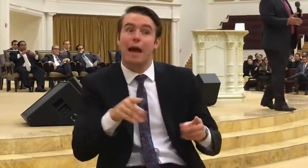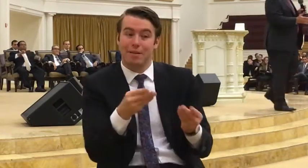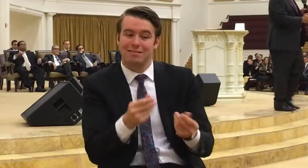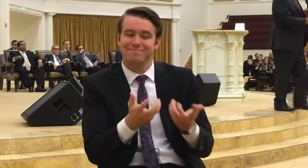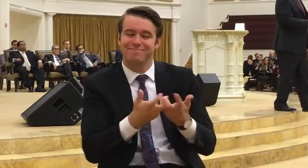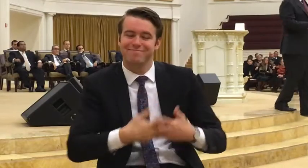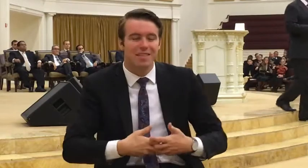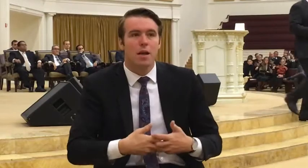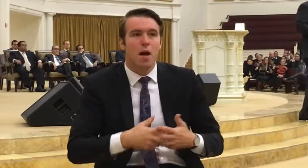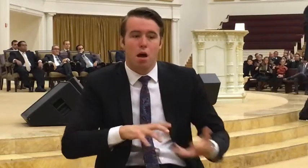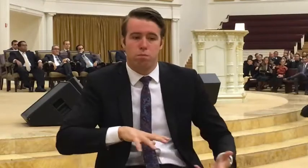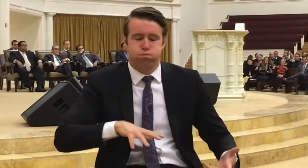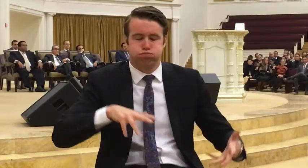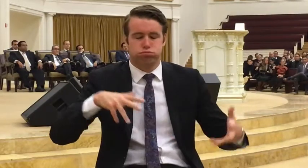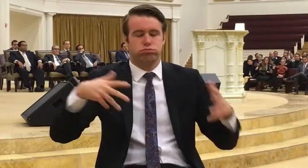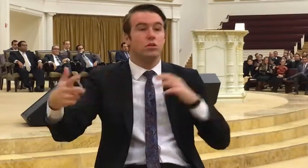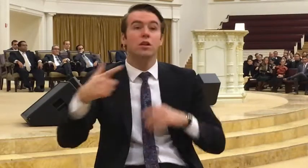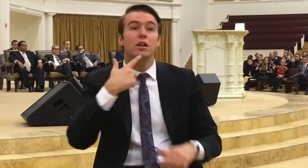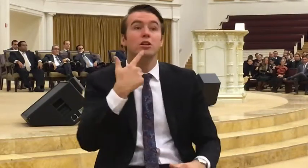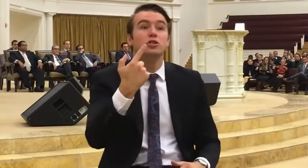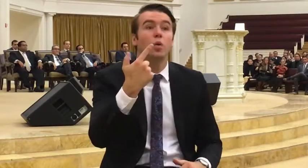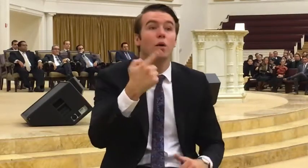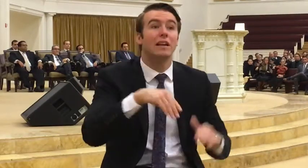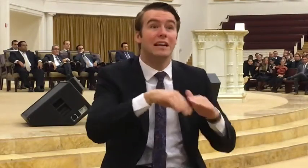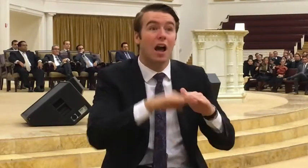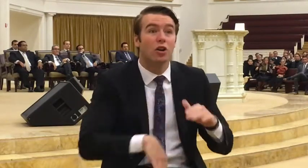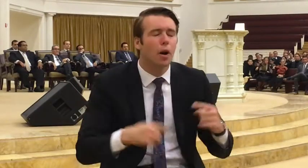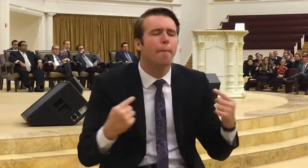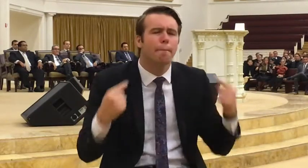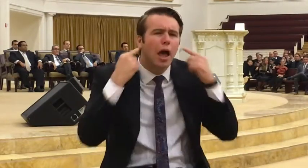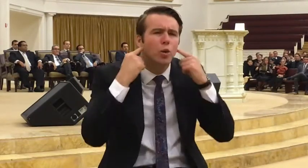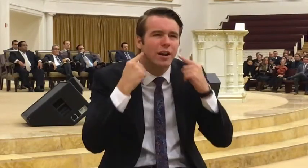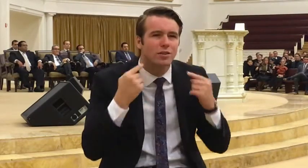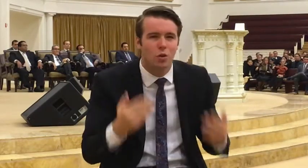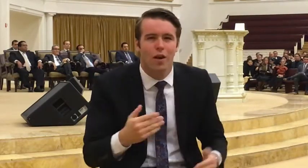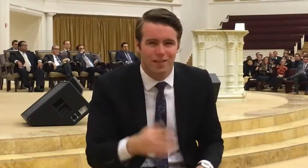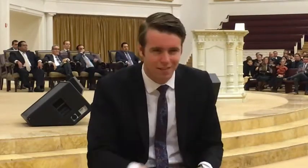Uh-huh. Boy, all the young people, 21 and under, plug your ears.